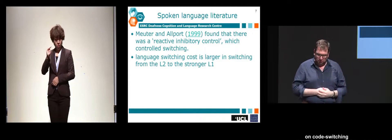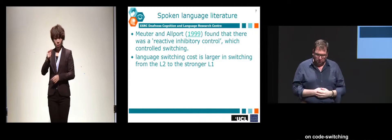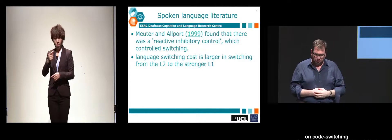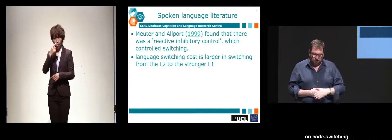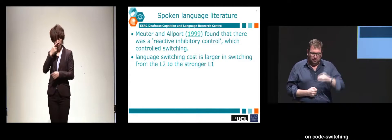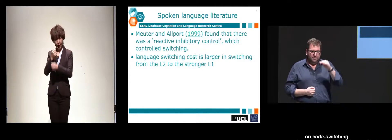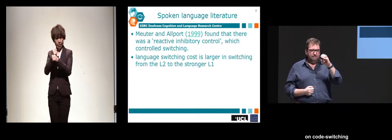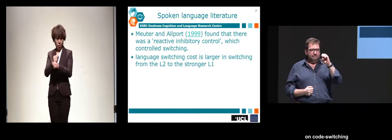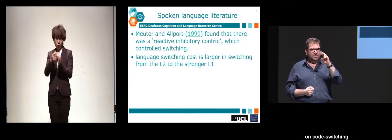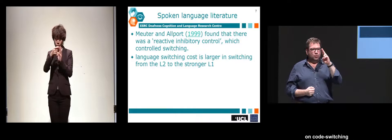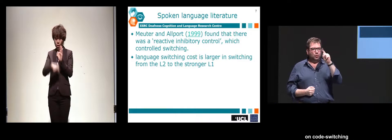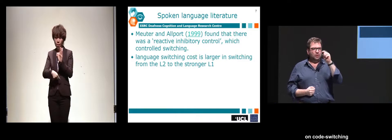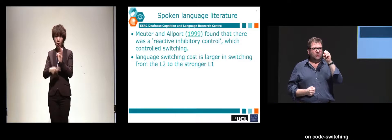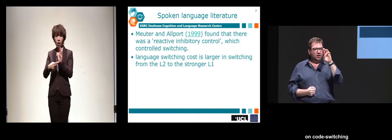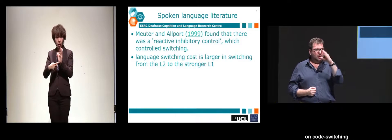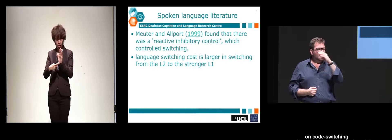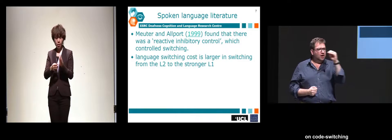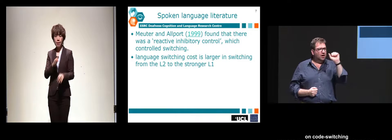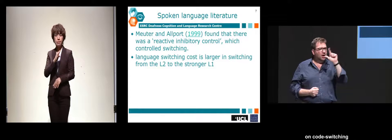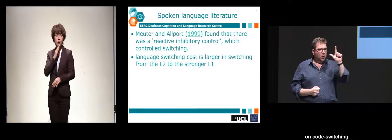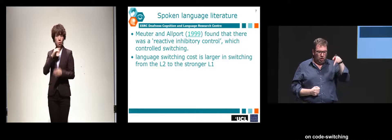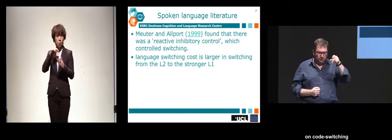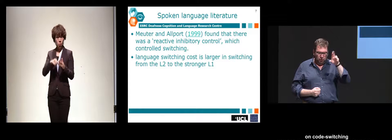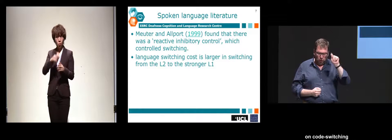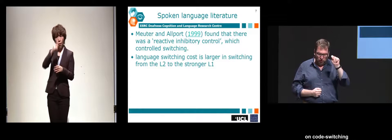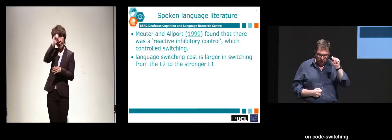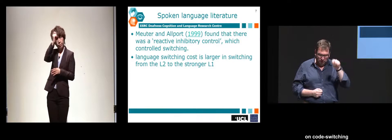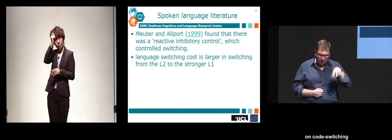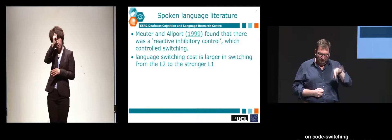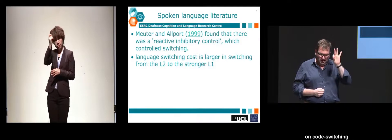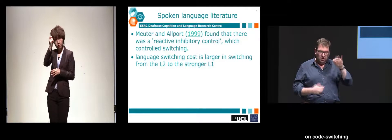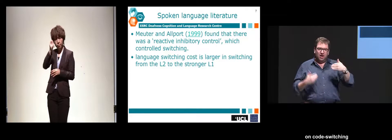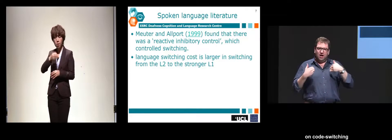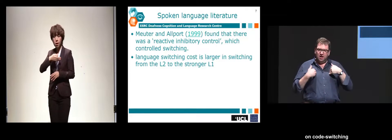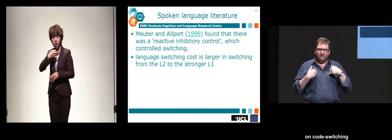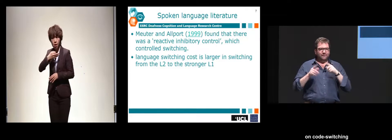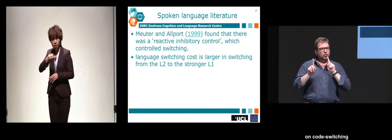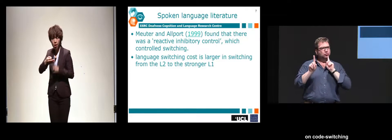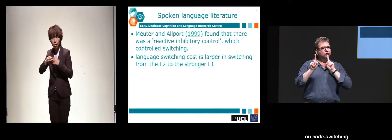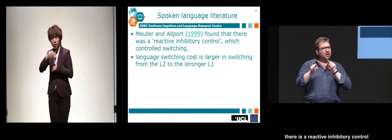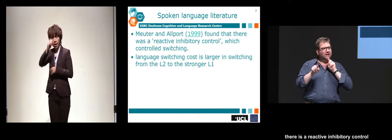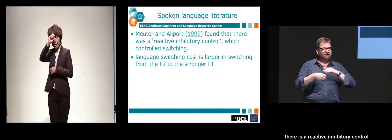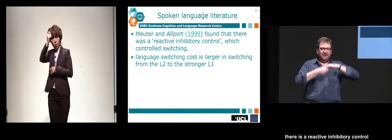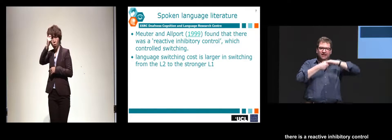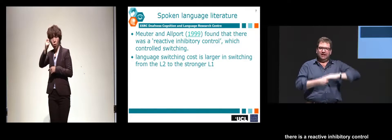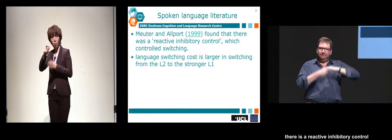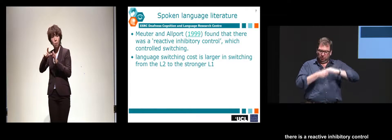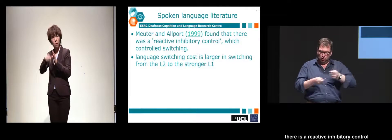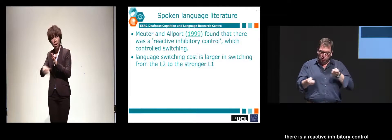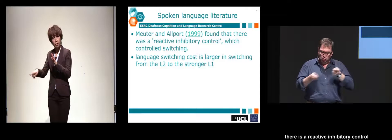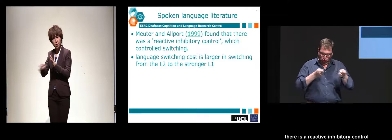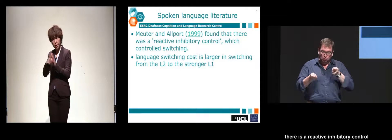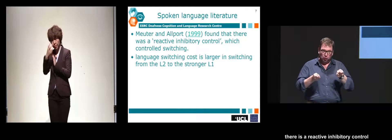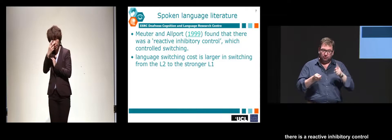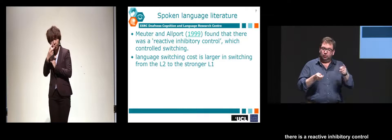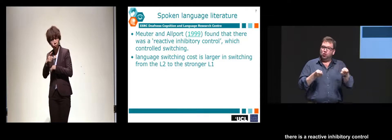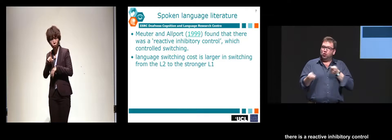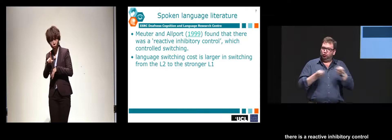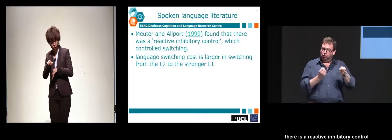code switching, you see that Muter and Allport found that there is a